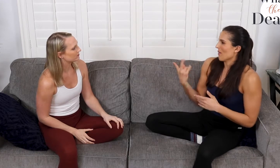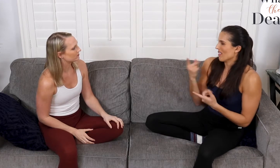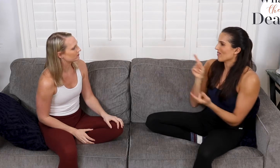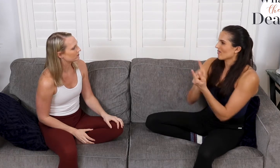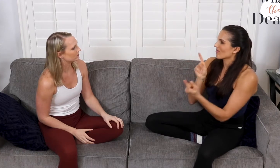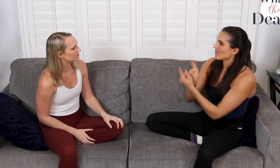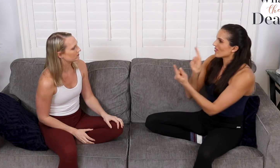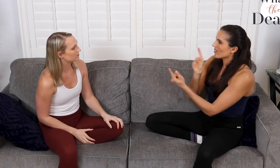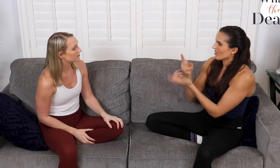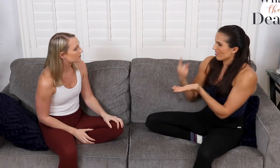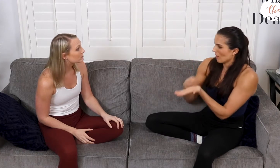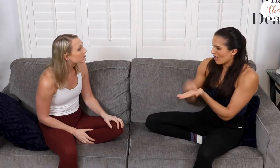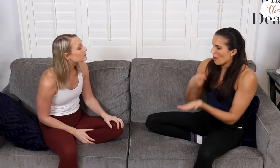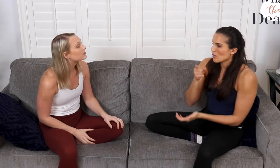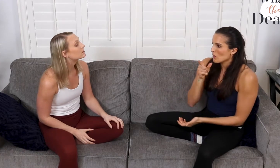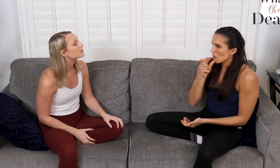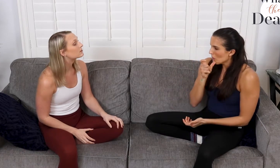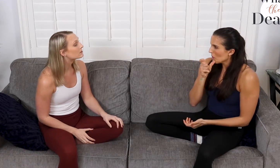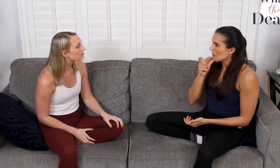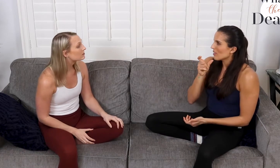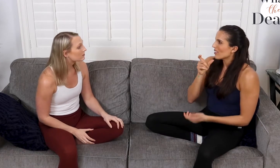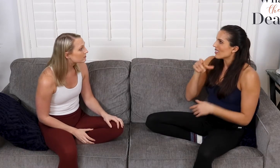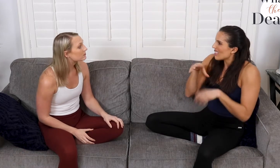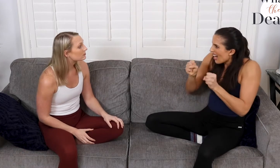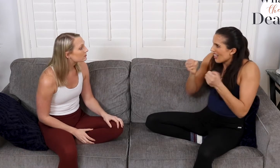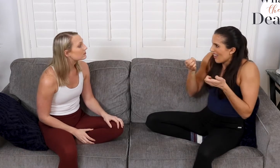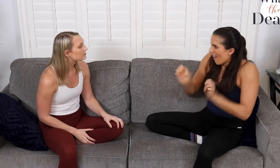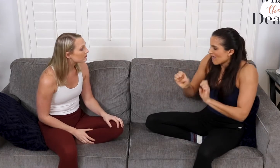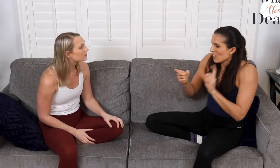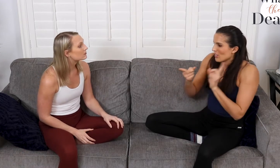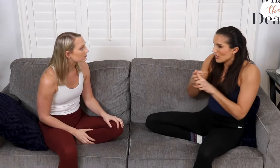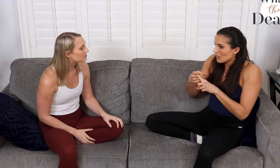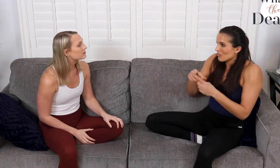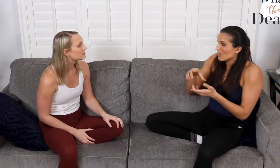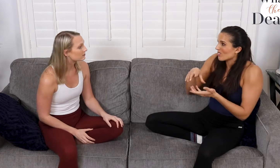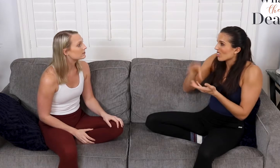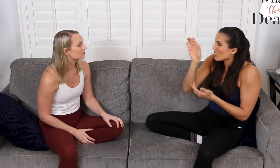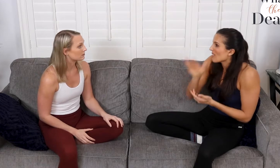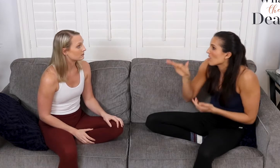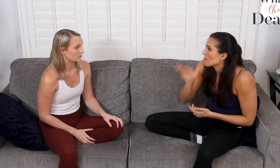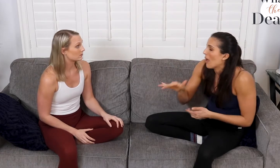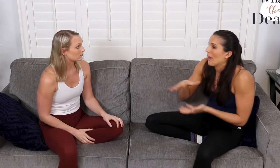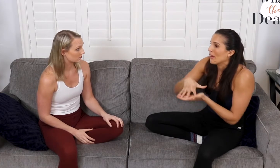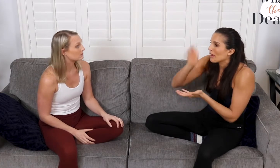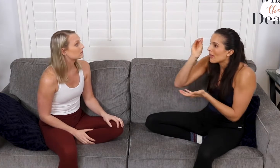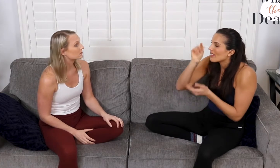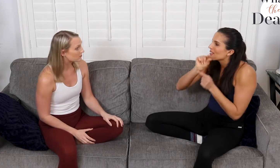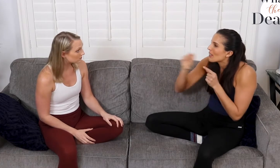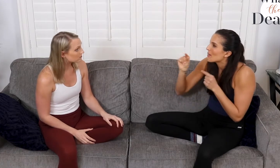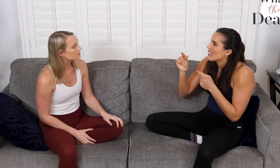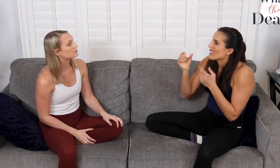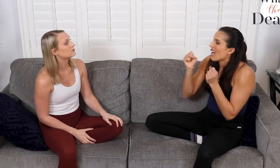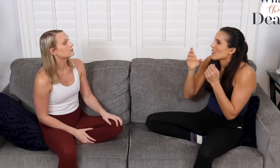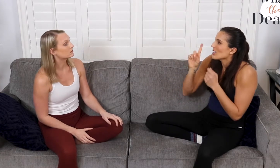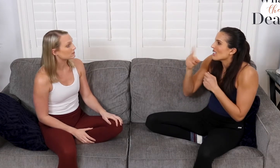it's very minimal. And now that I'm older, I have a lot of stories that I want to be able to share or experiences, but because